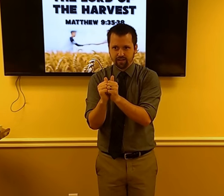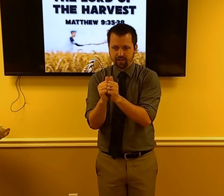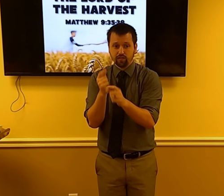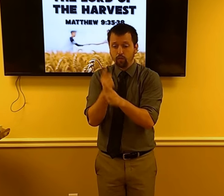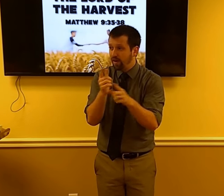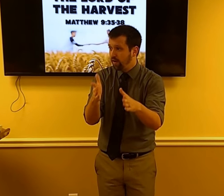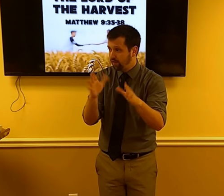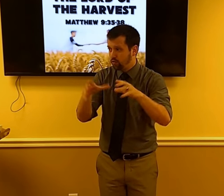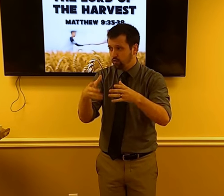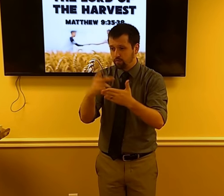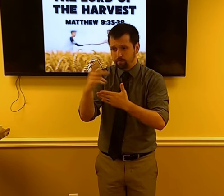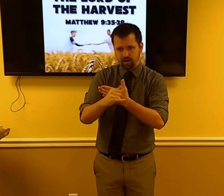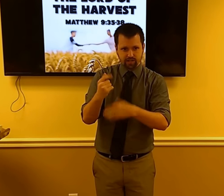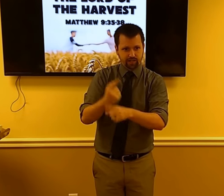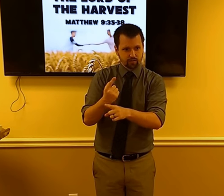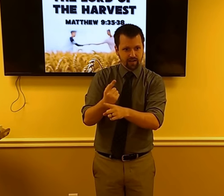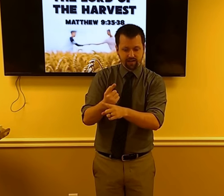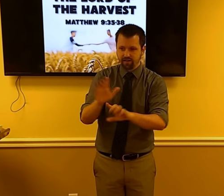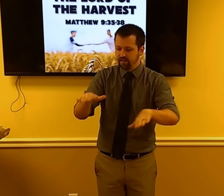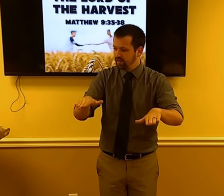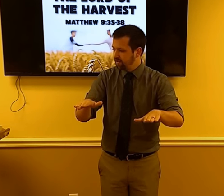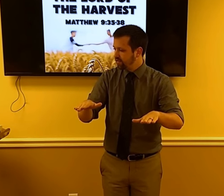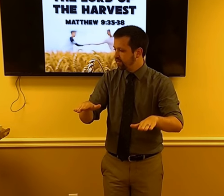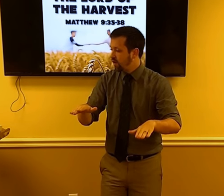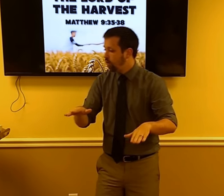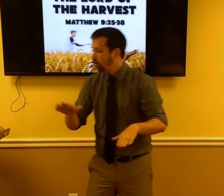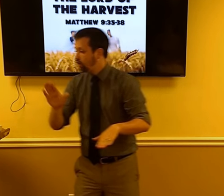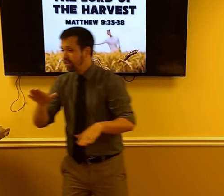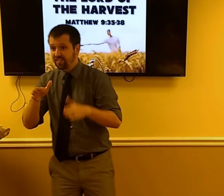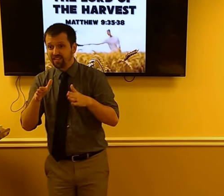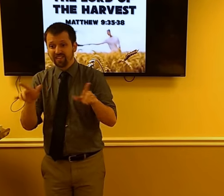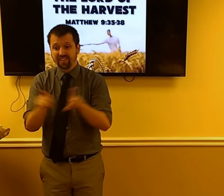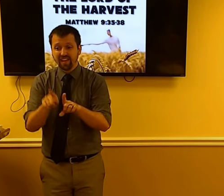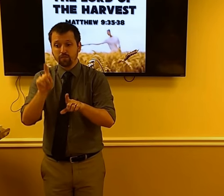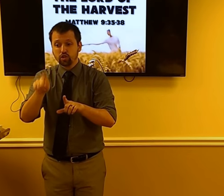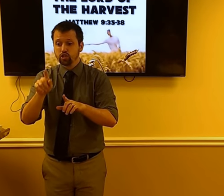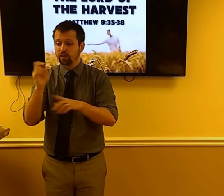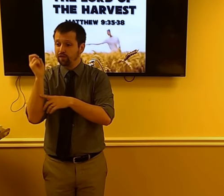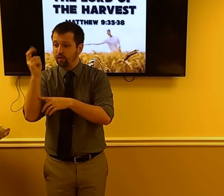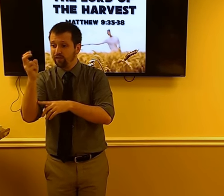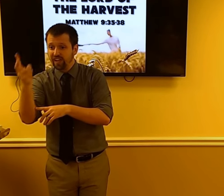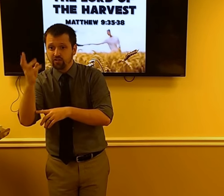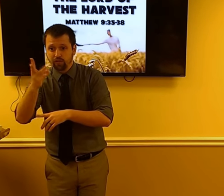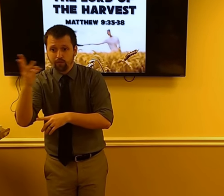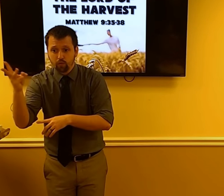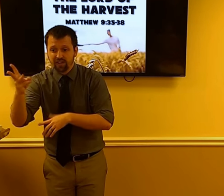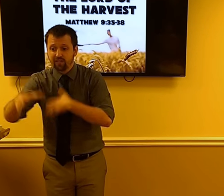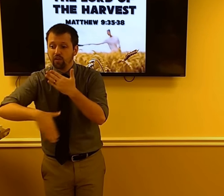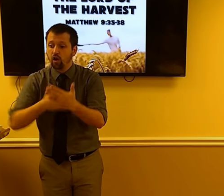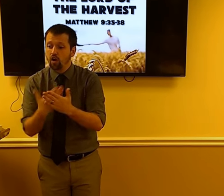That's the right way for group project, right? So that's same should for evangelism, for witnessing. We all